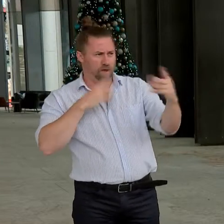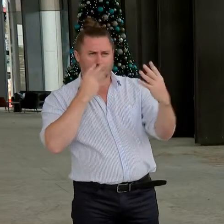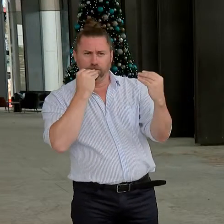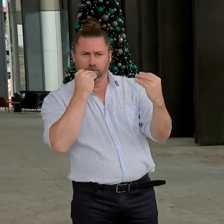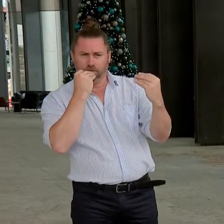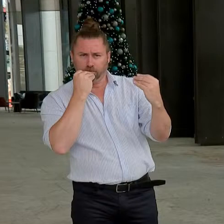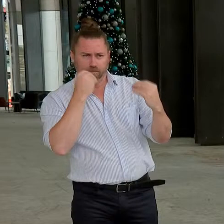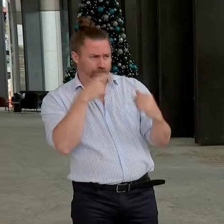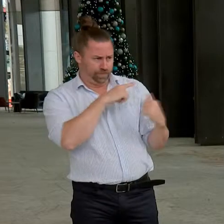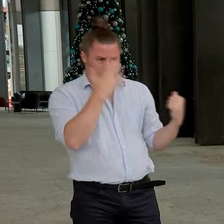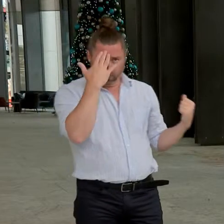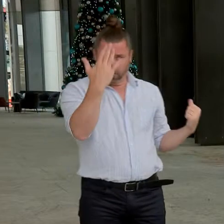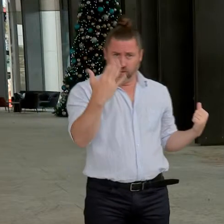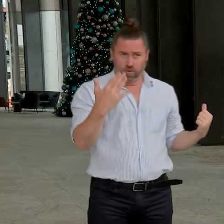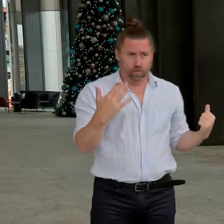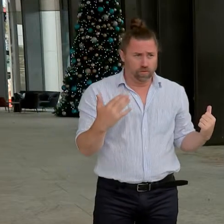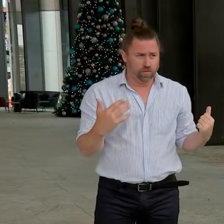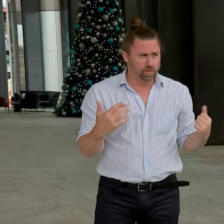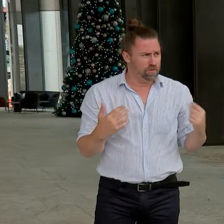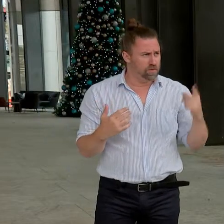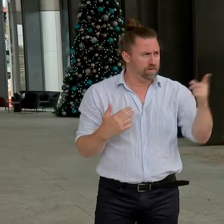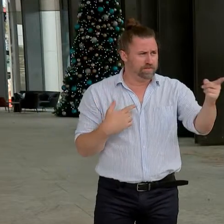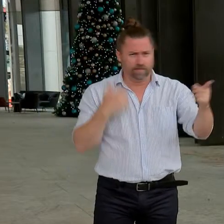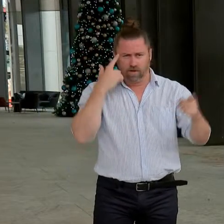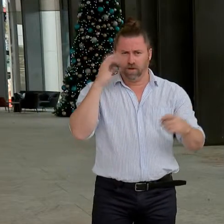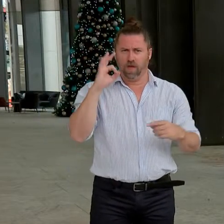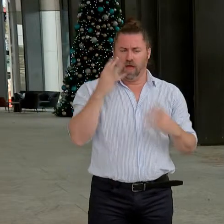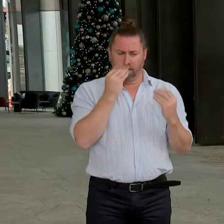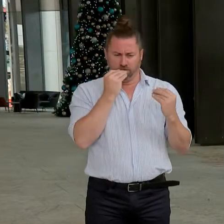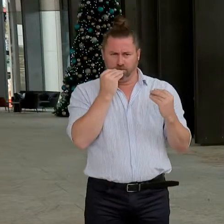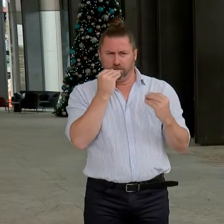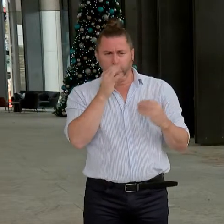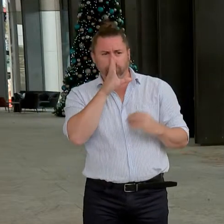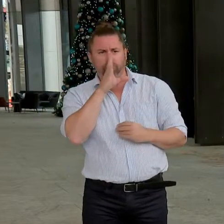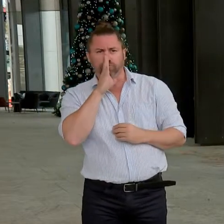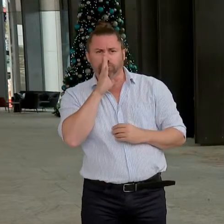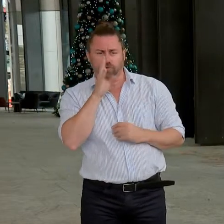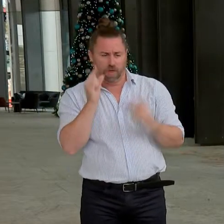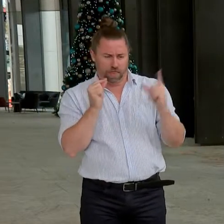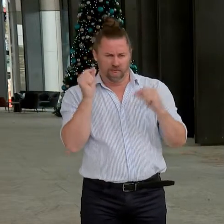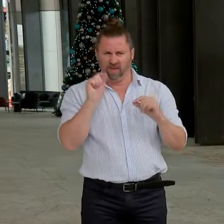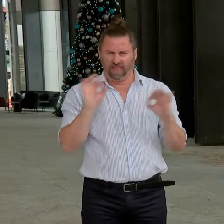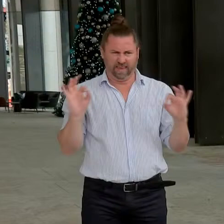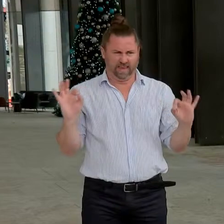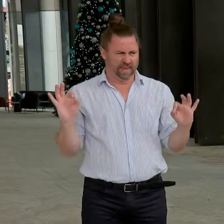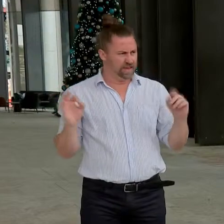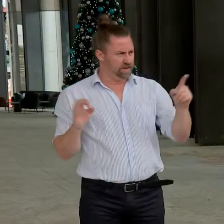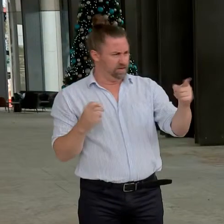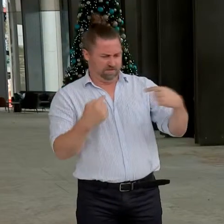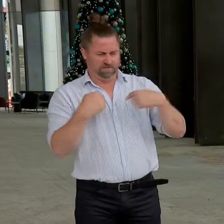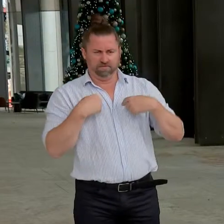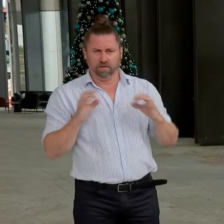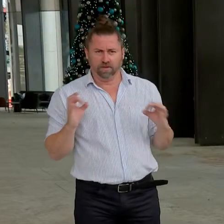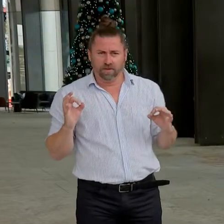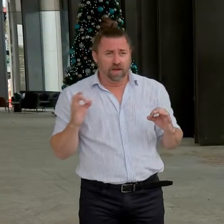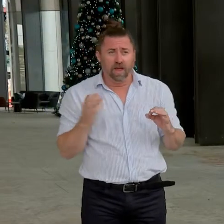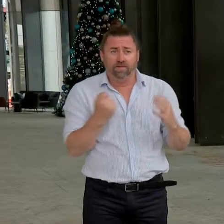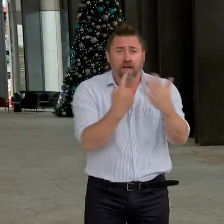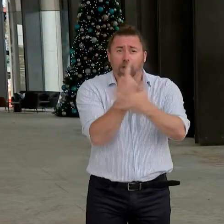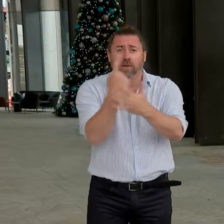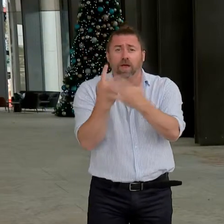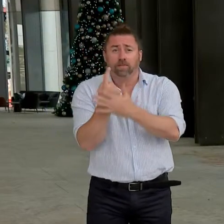Oh, I don't think it's accurate to say it's been kept under wraps at all. We are getting new cases by the